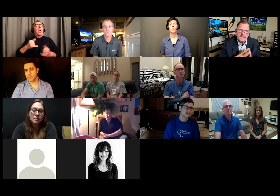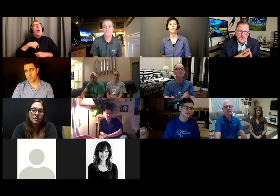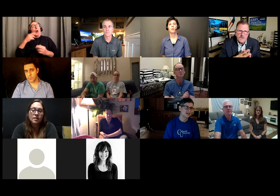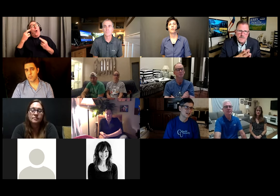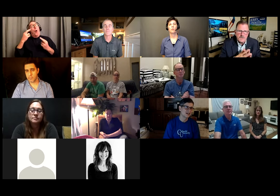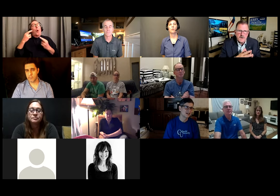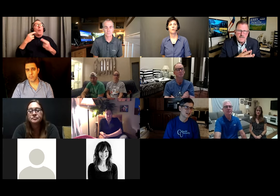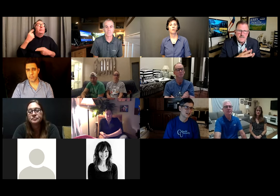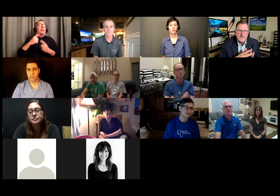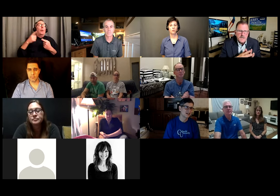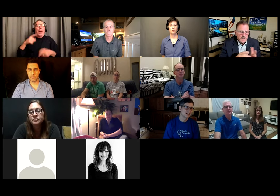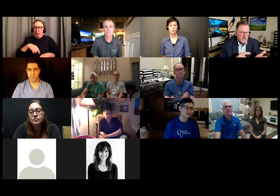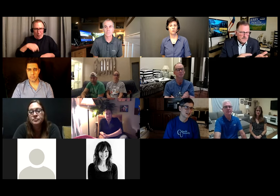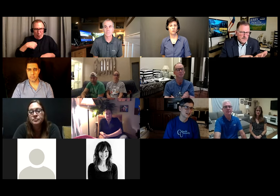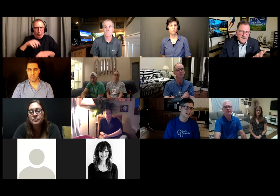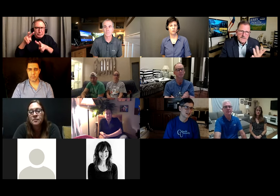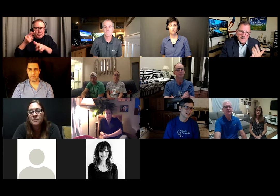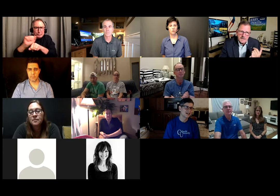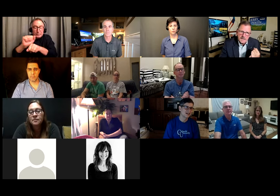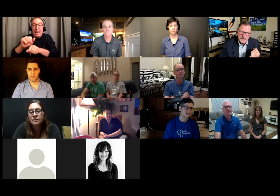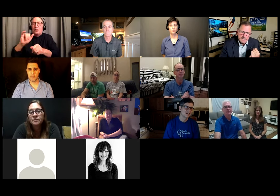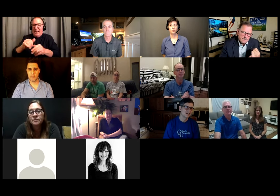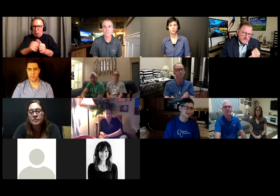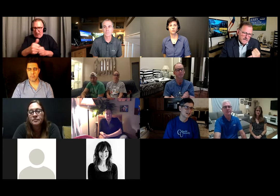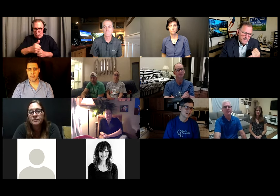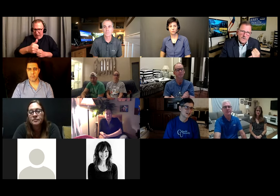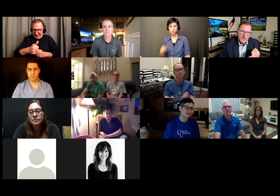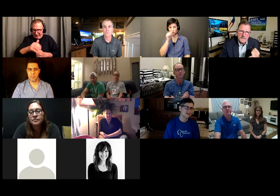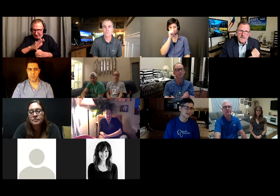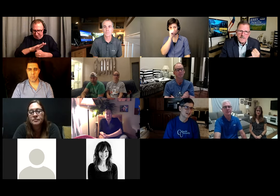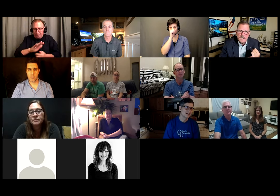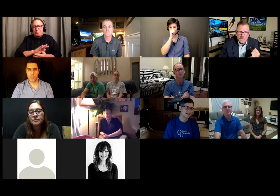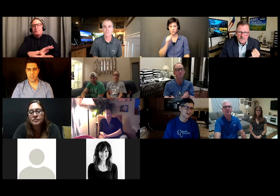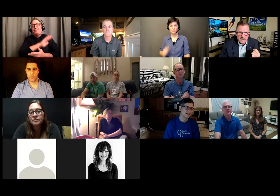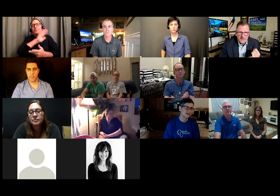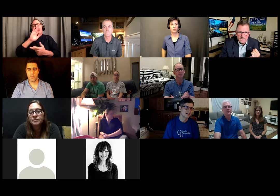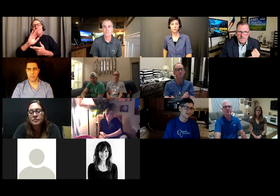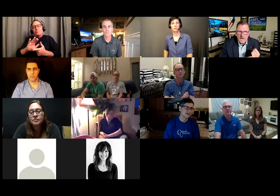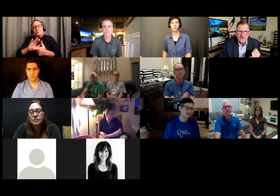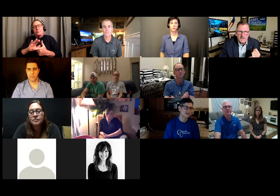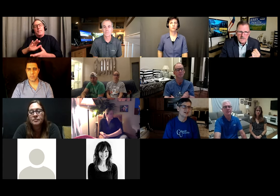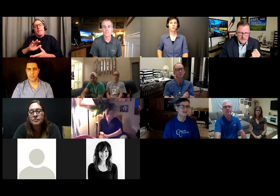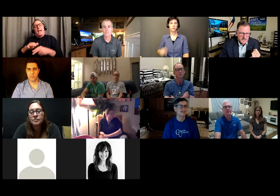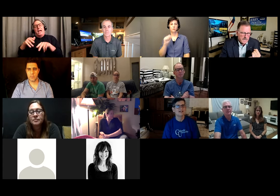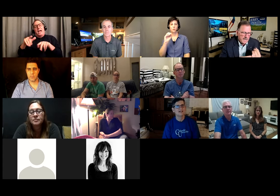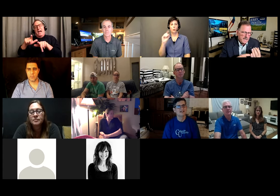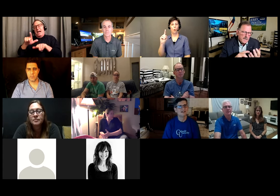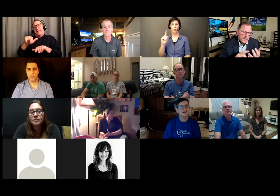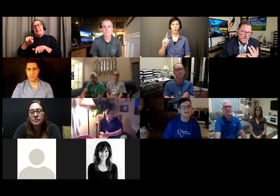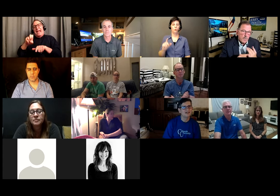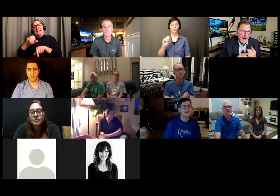So that's what we're doing on transit. You also have the toll lanes coming on northbound on